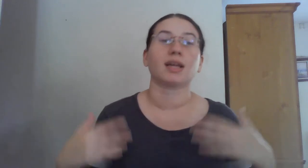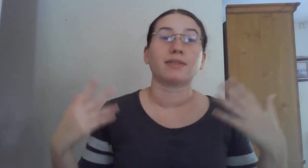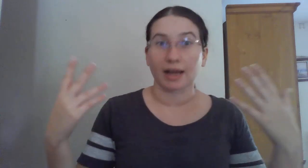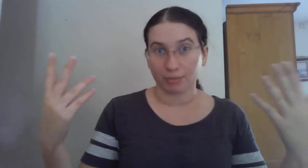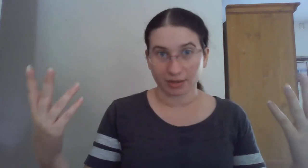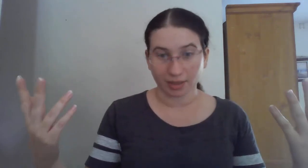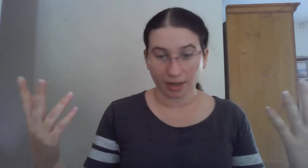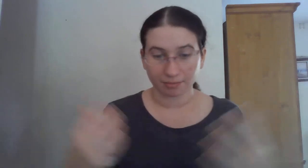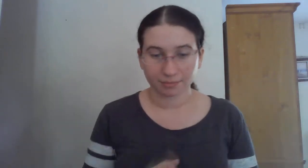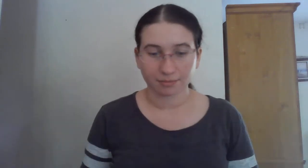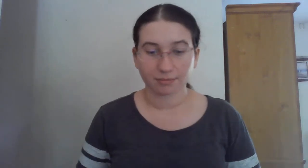have eyebrows up.